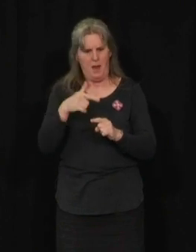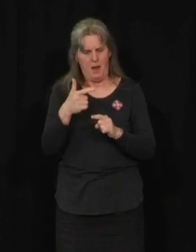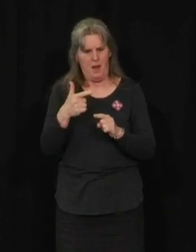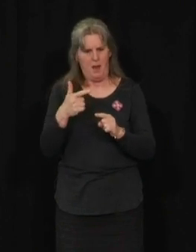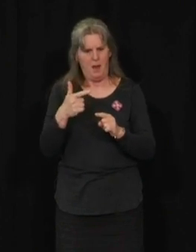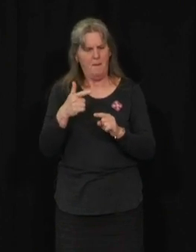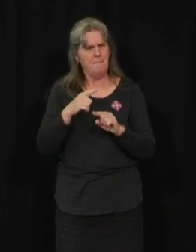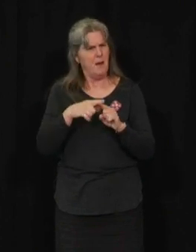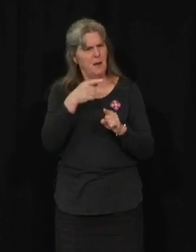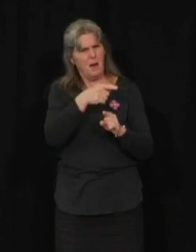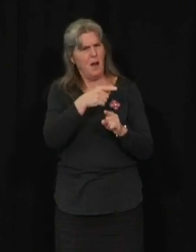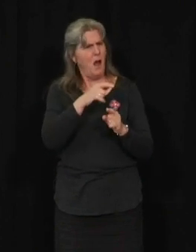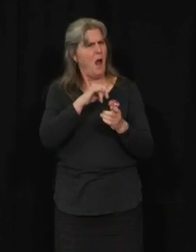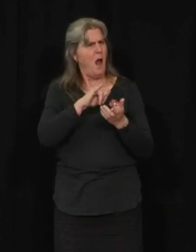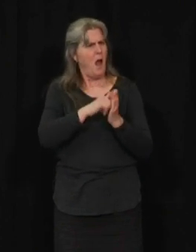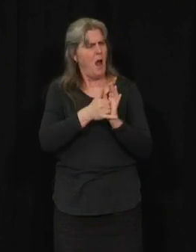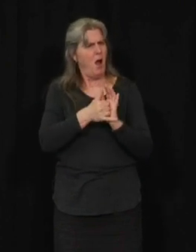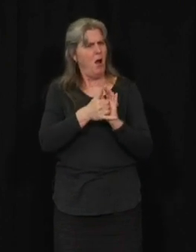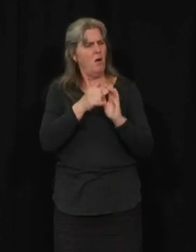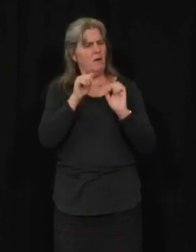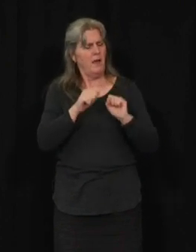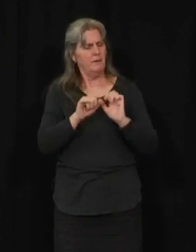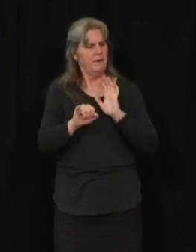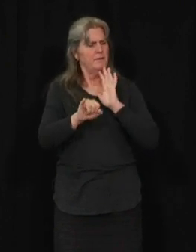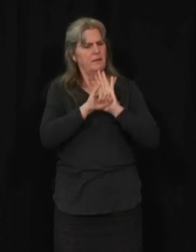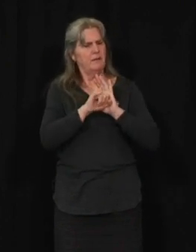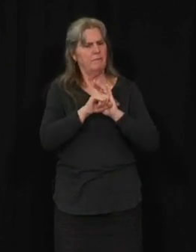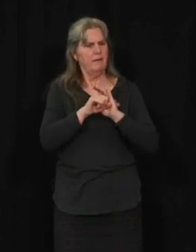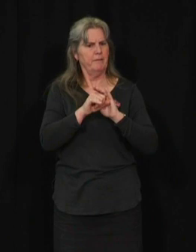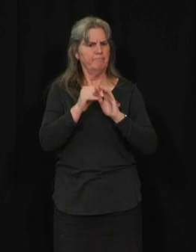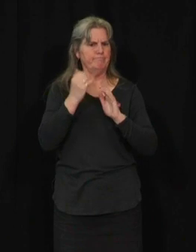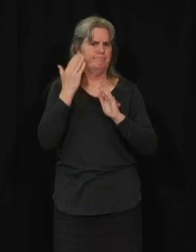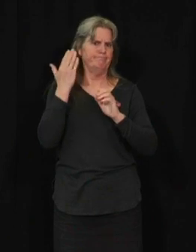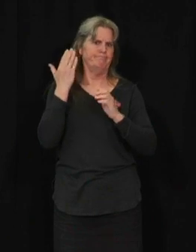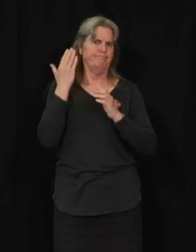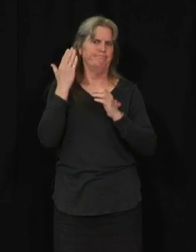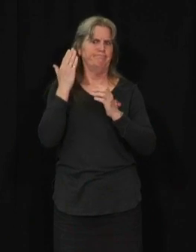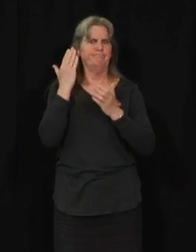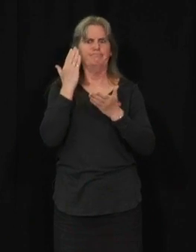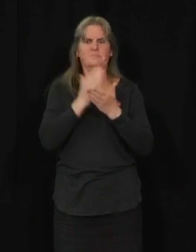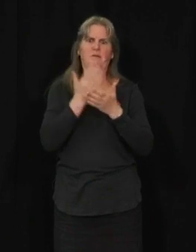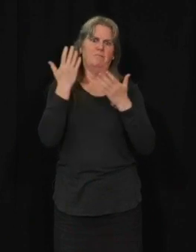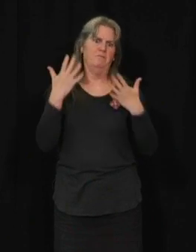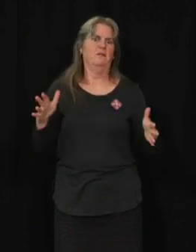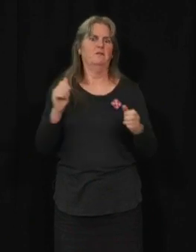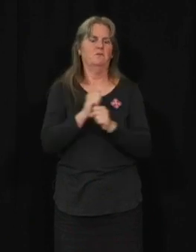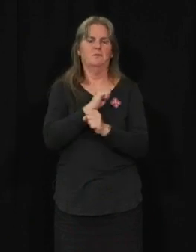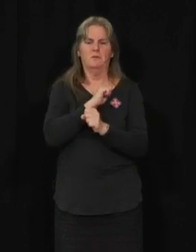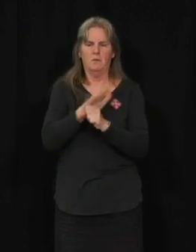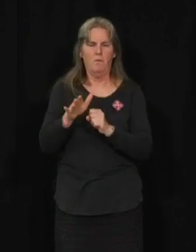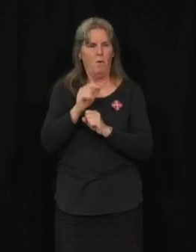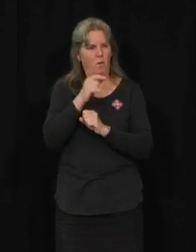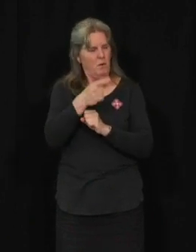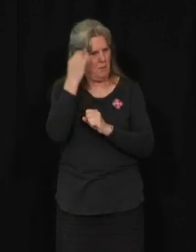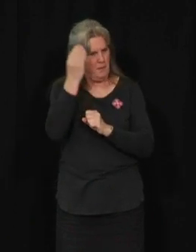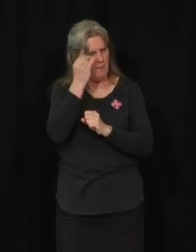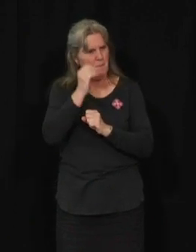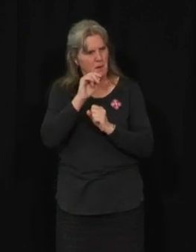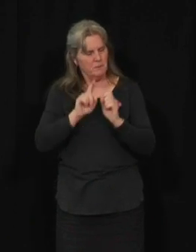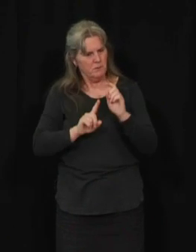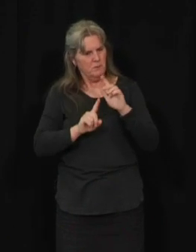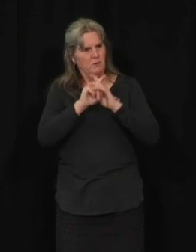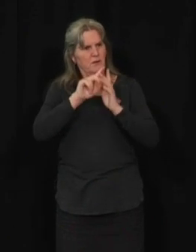there other ways that we can know when we are in the clear, and is a potential second wave of the virus part of that consideration?